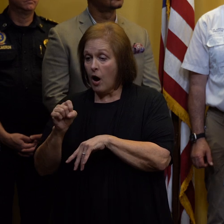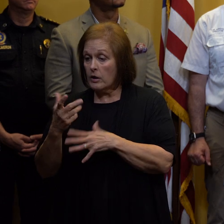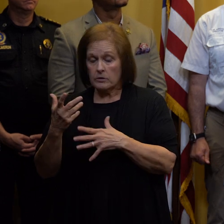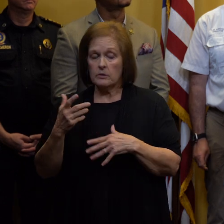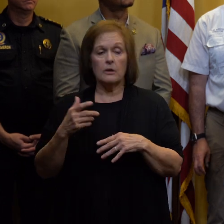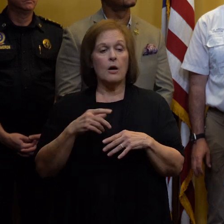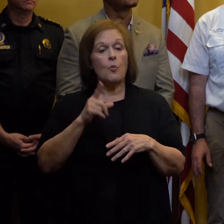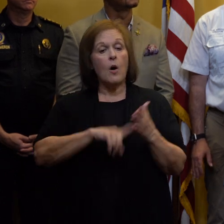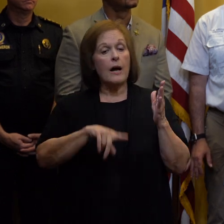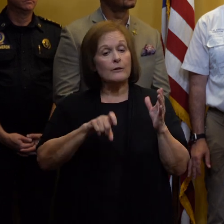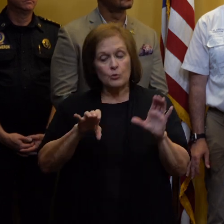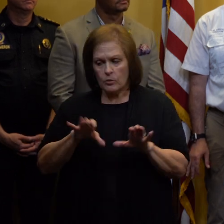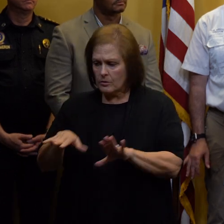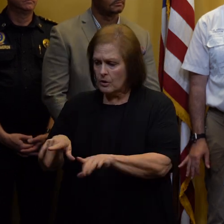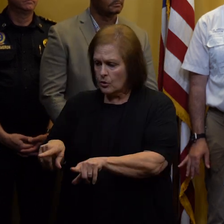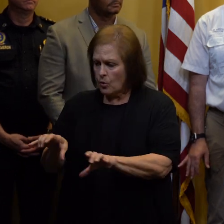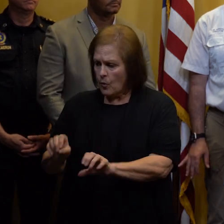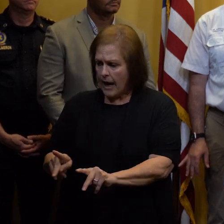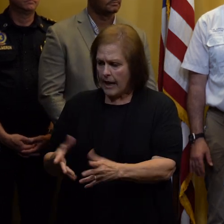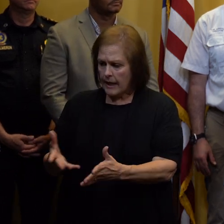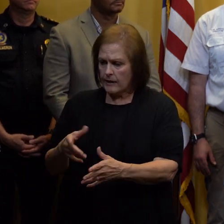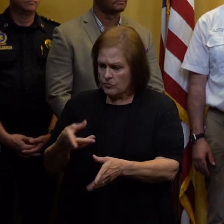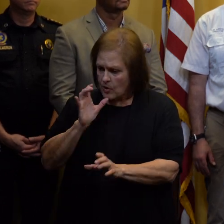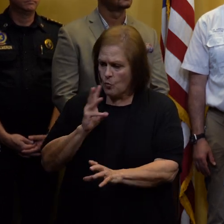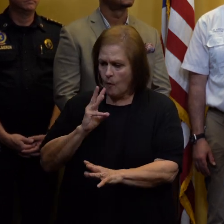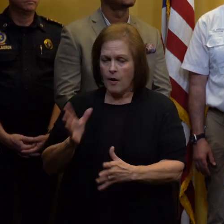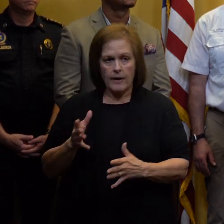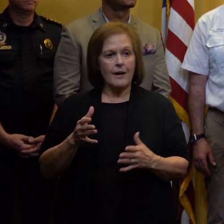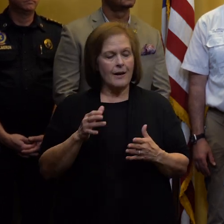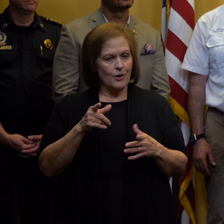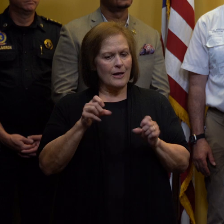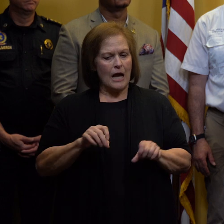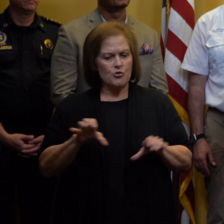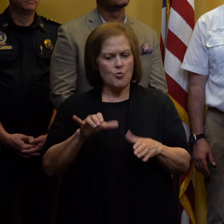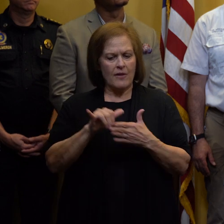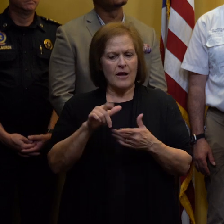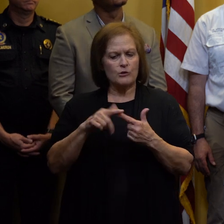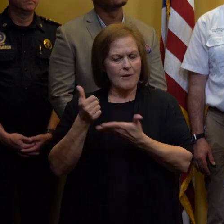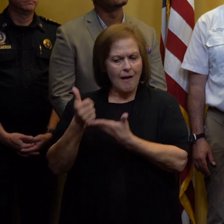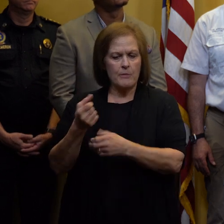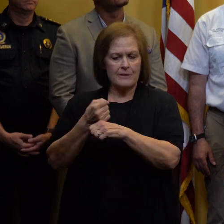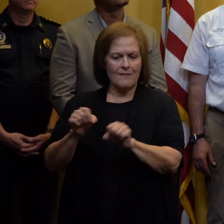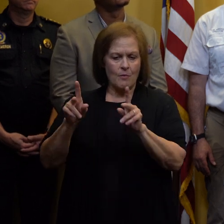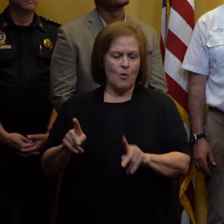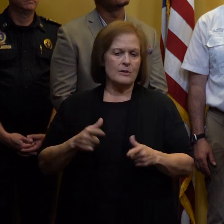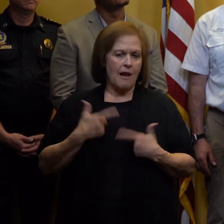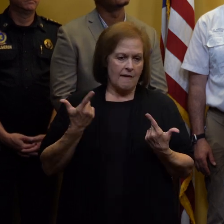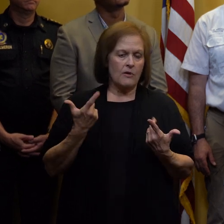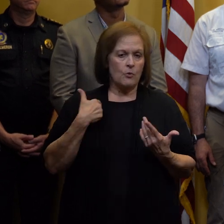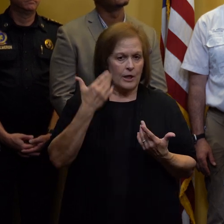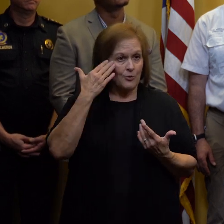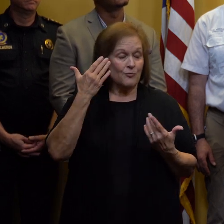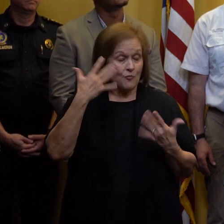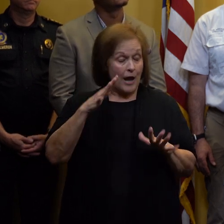you drink water today? This could save someone's life. Please be a part of that solution. We already know that